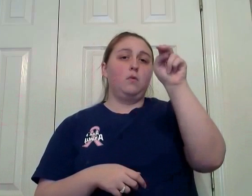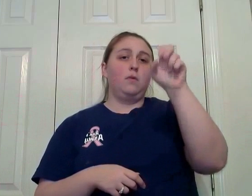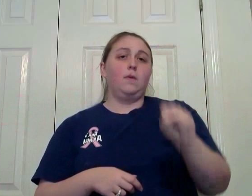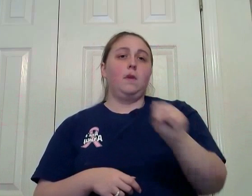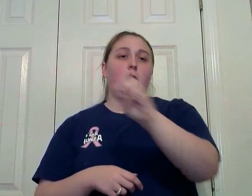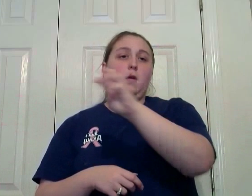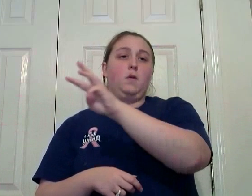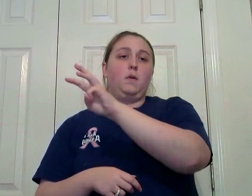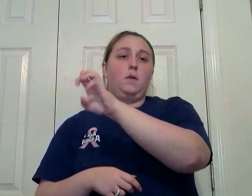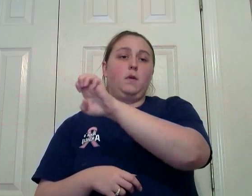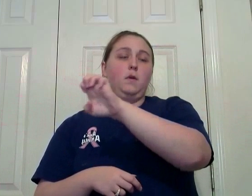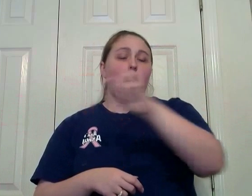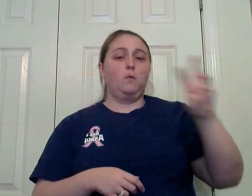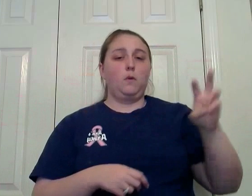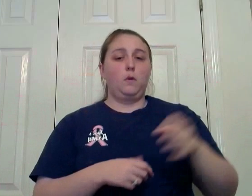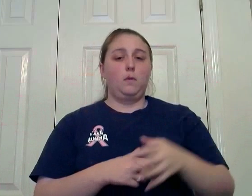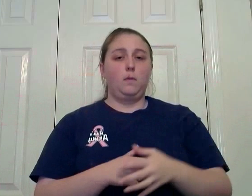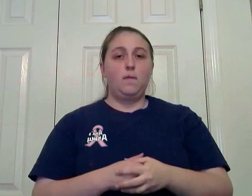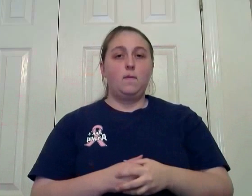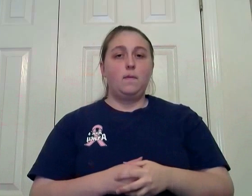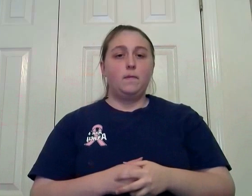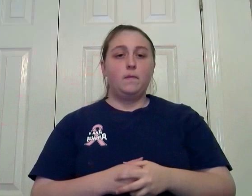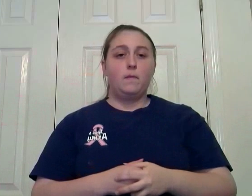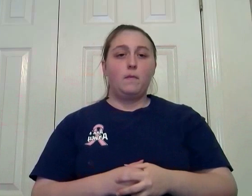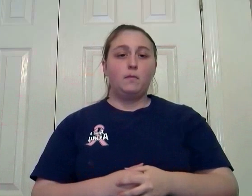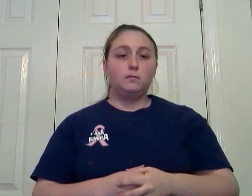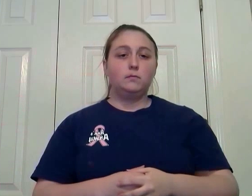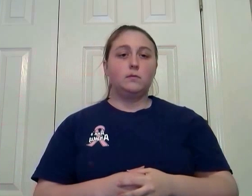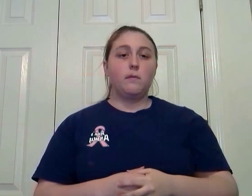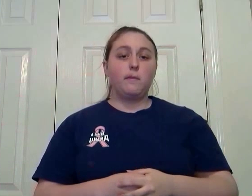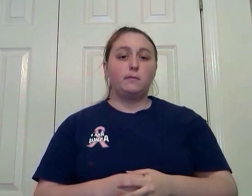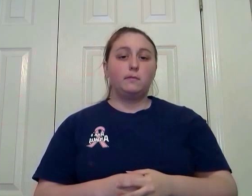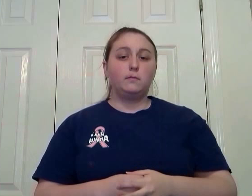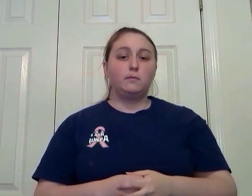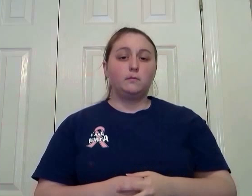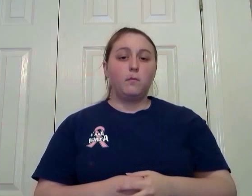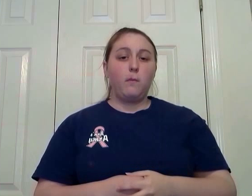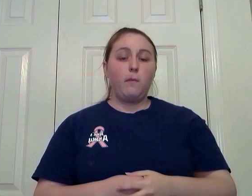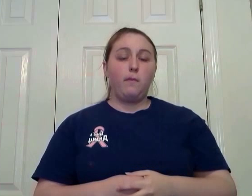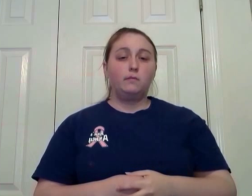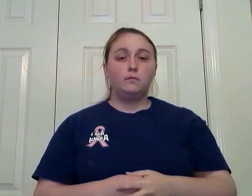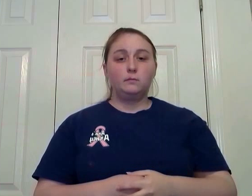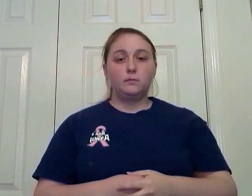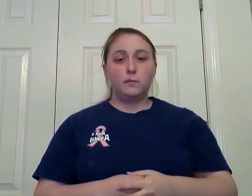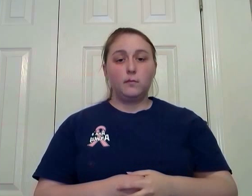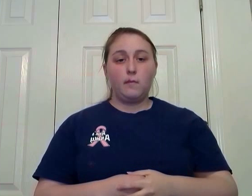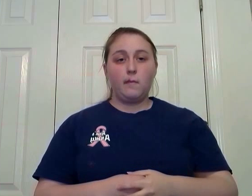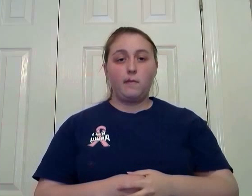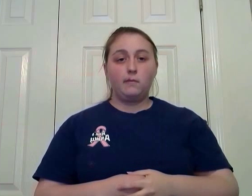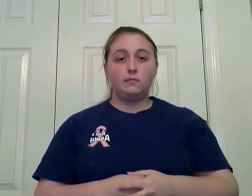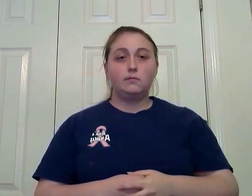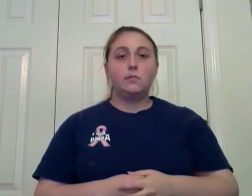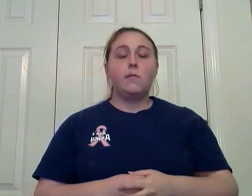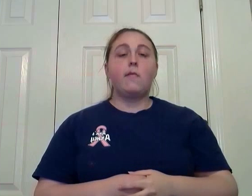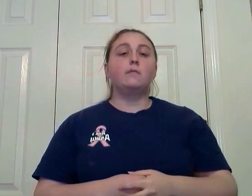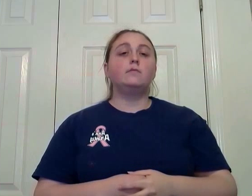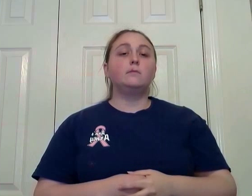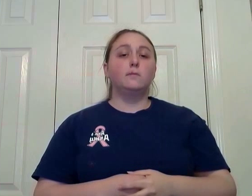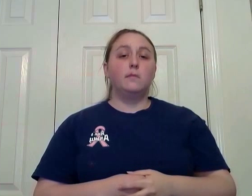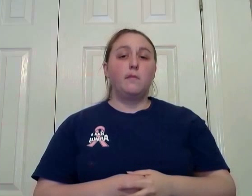In order to get your boat to sail the way you want it to sail, you have to be aware of the wind and aware of how to trim